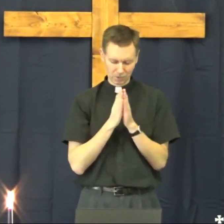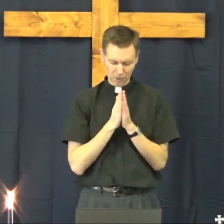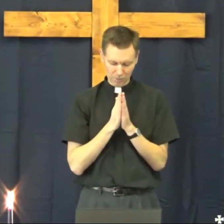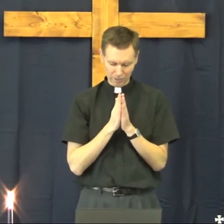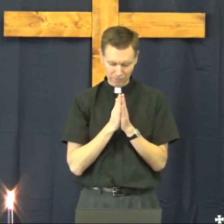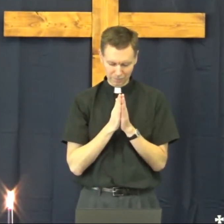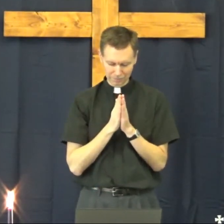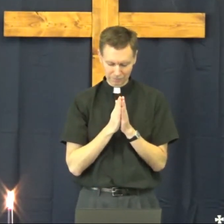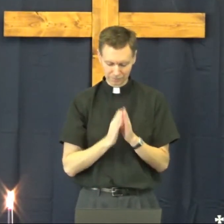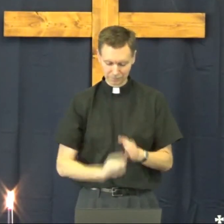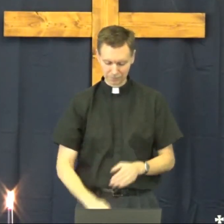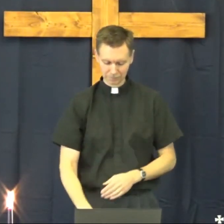Amen.